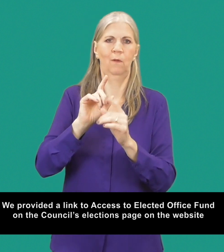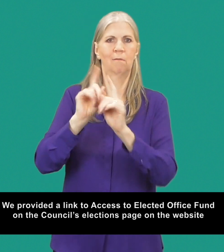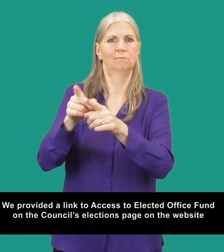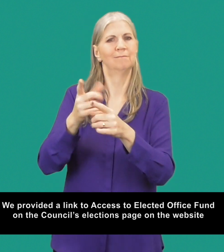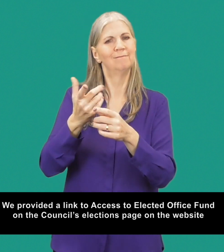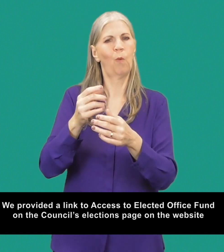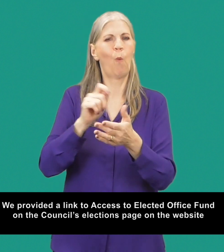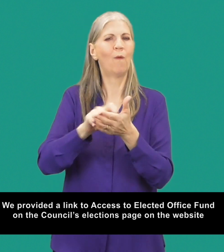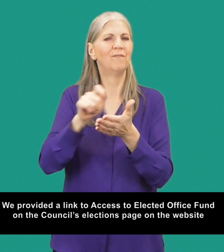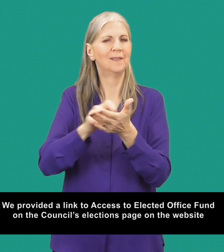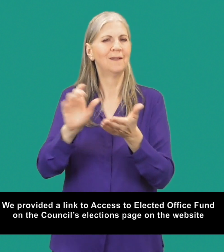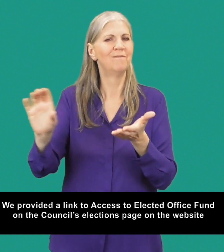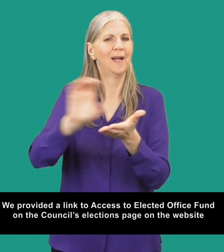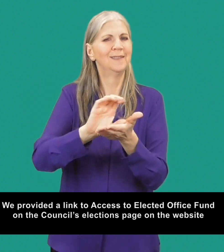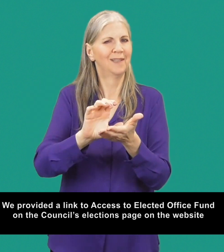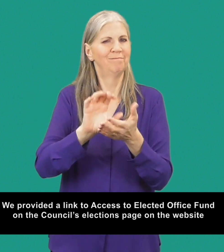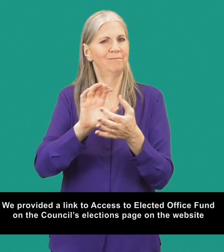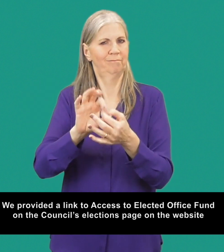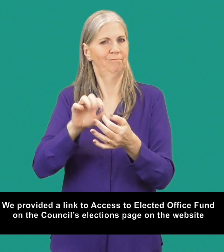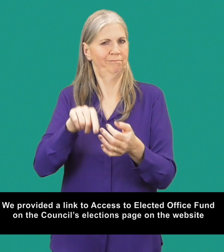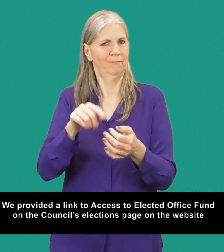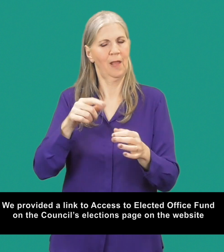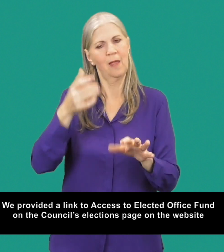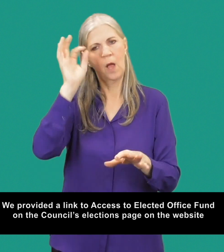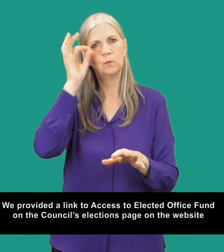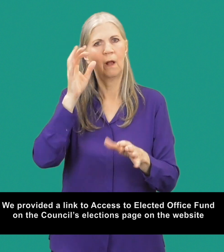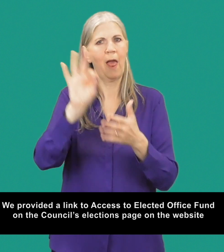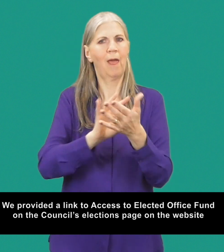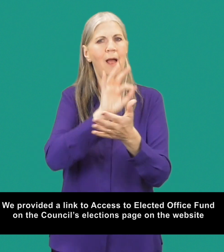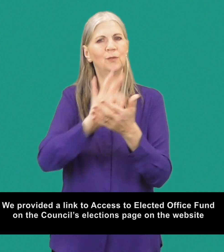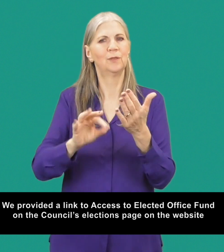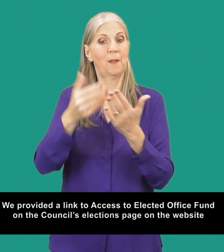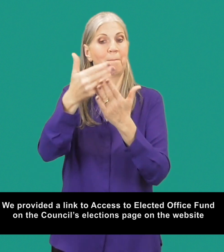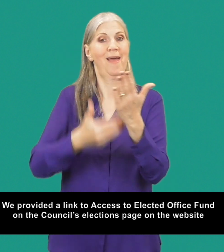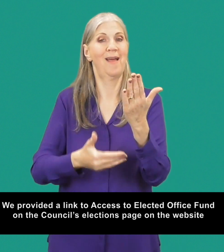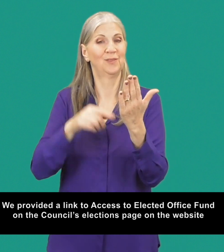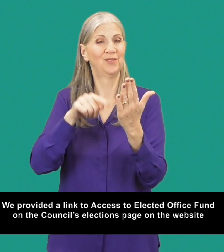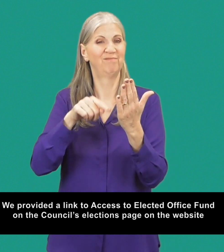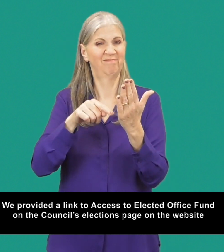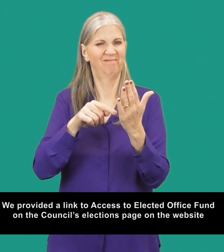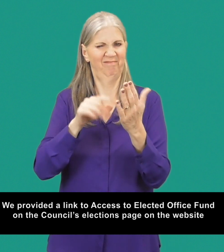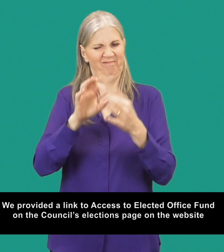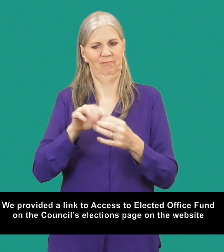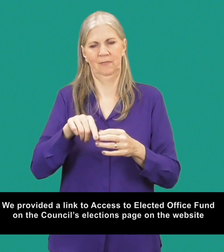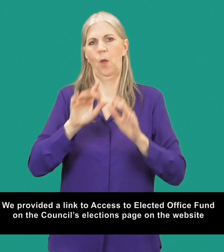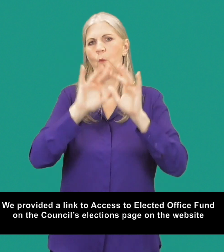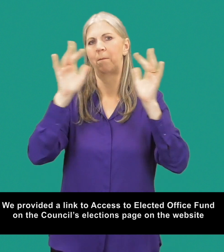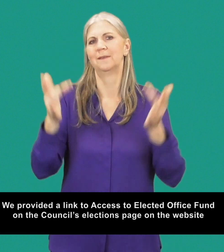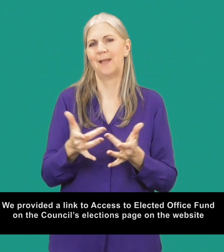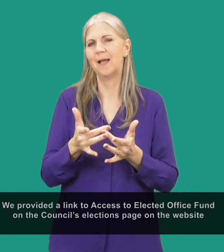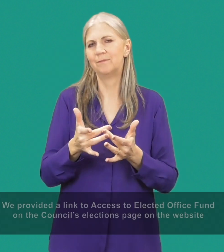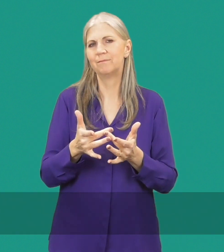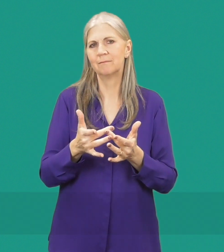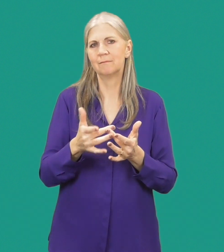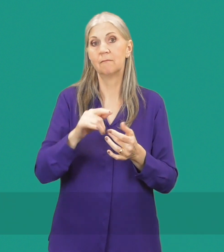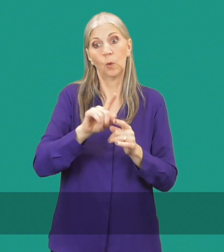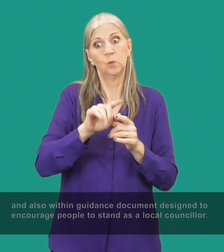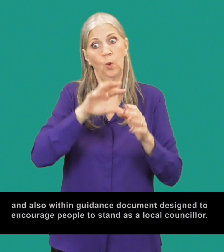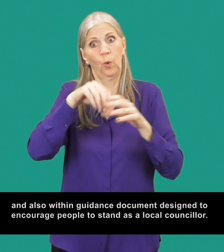website. and also within guidance documents designed